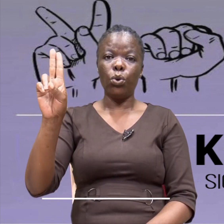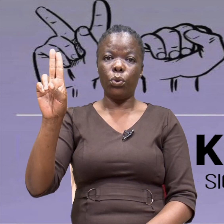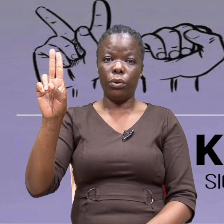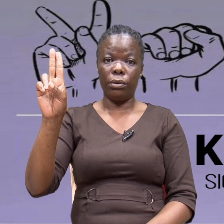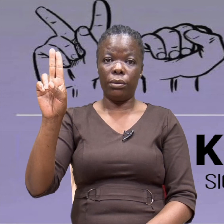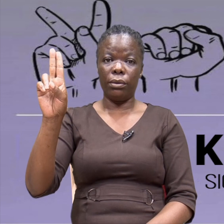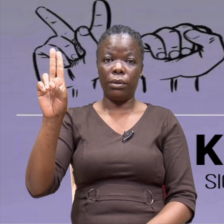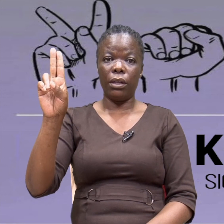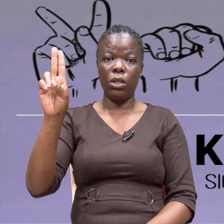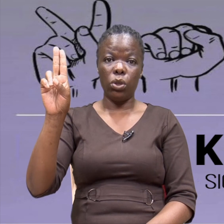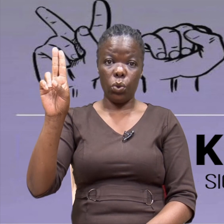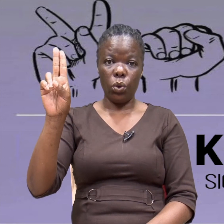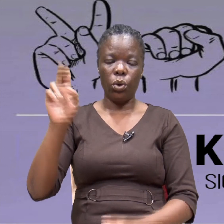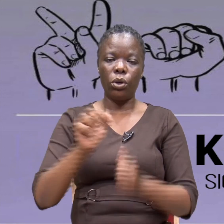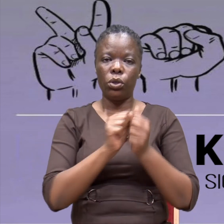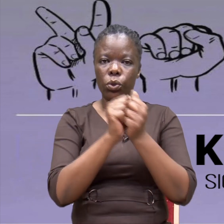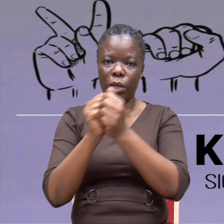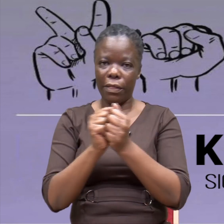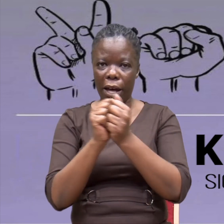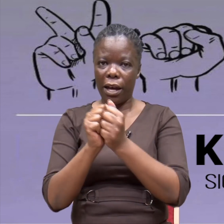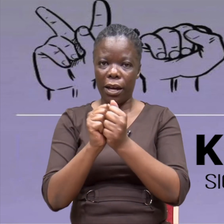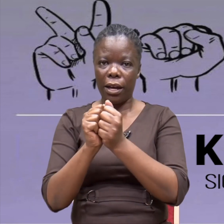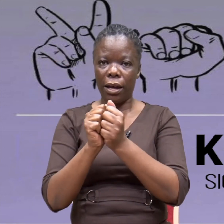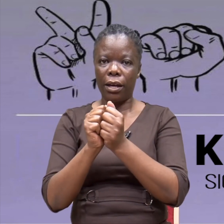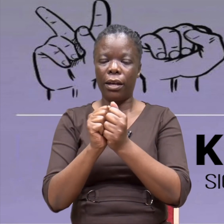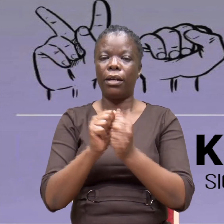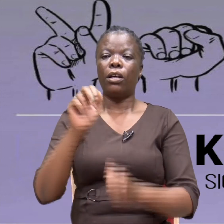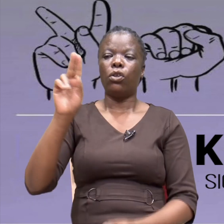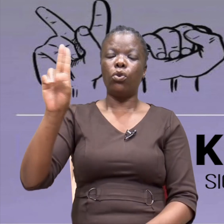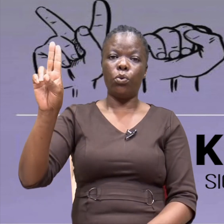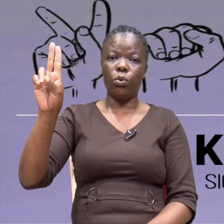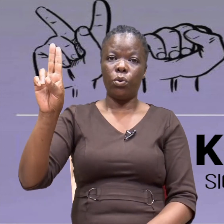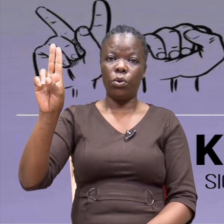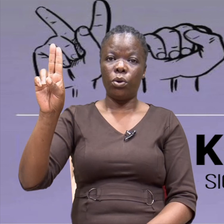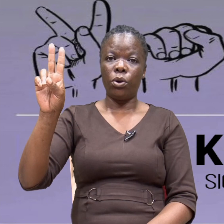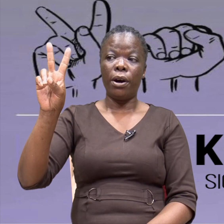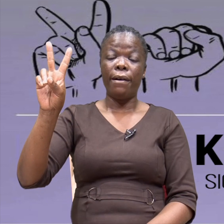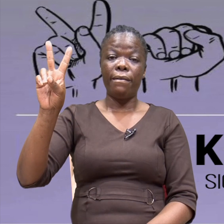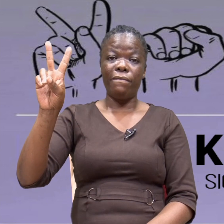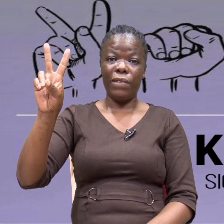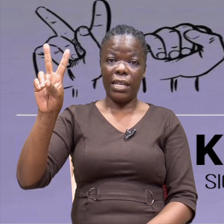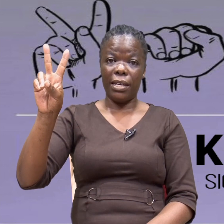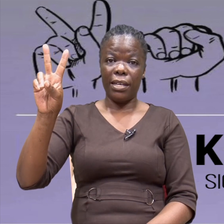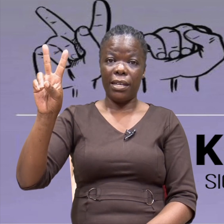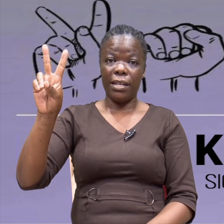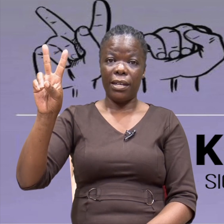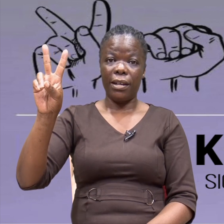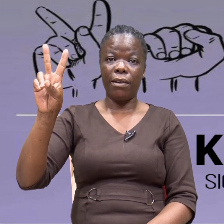U. U. Together, U. V.